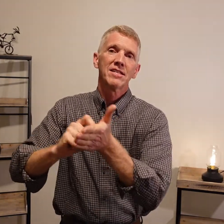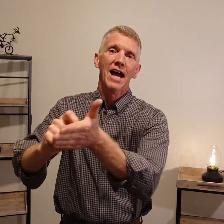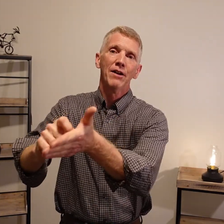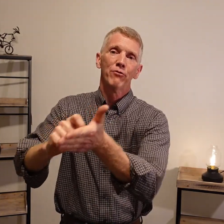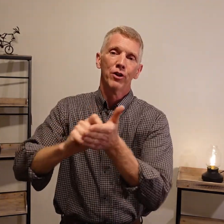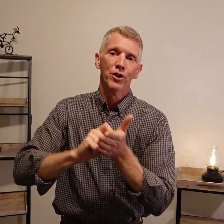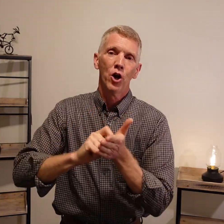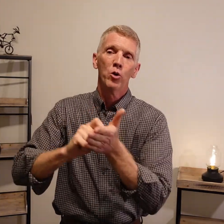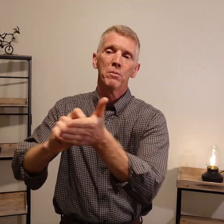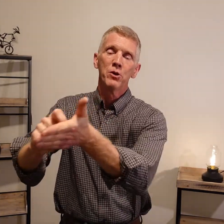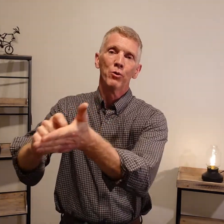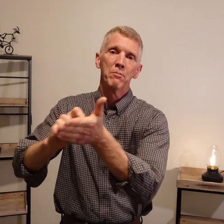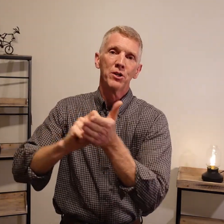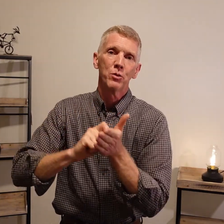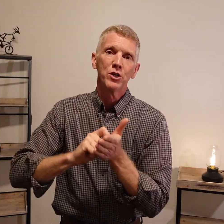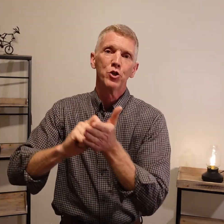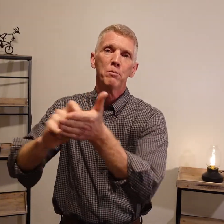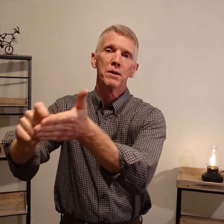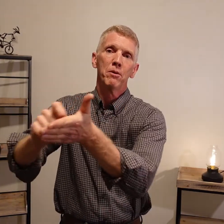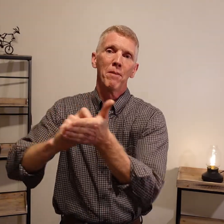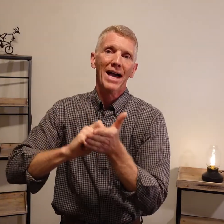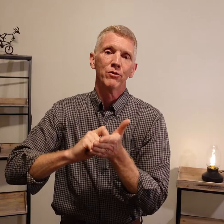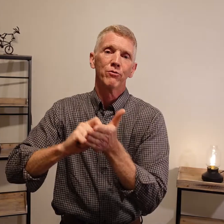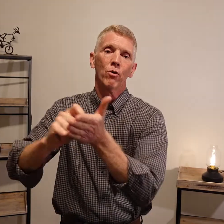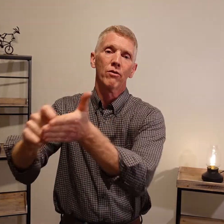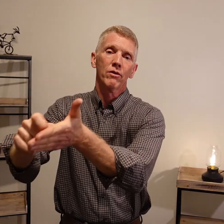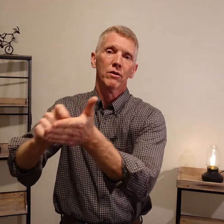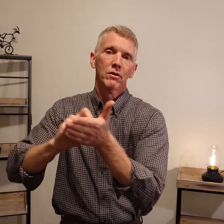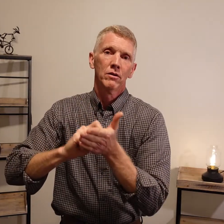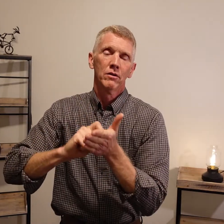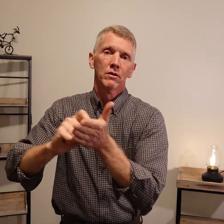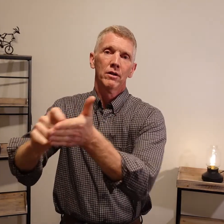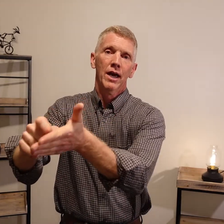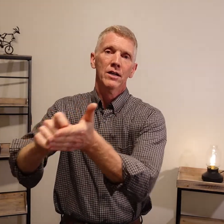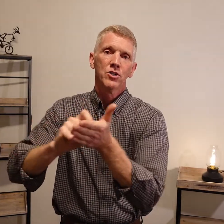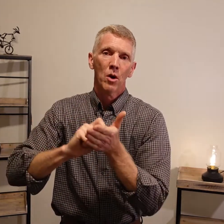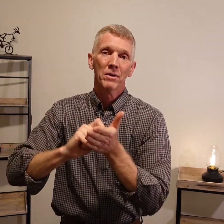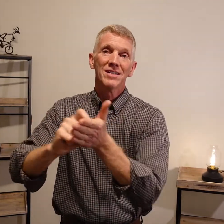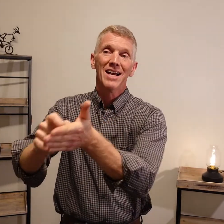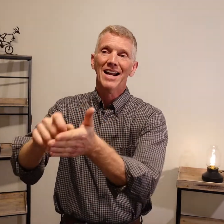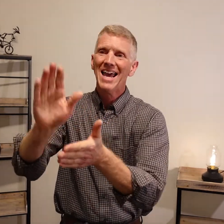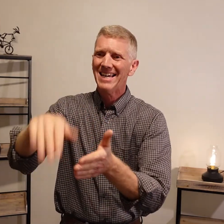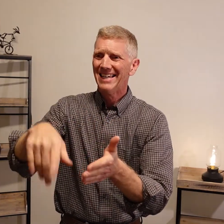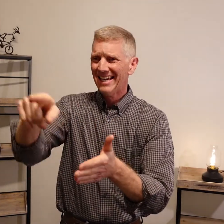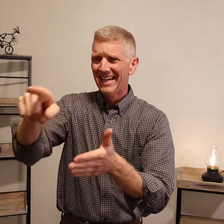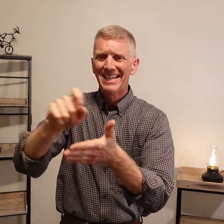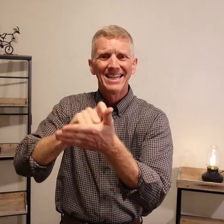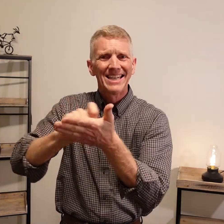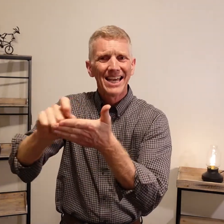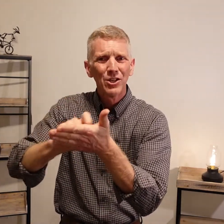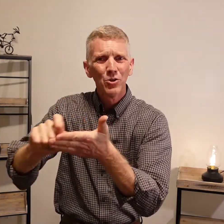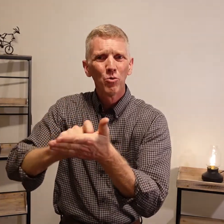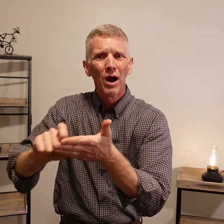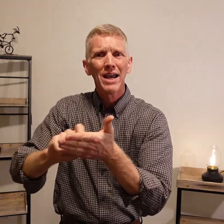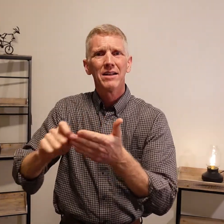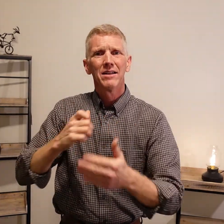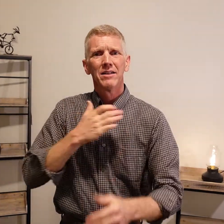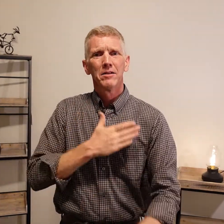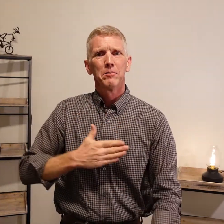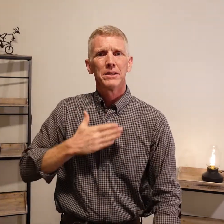sign for a note being written between two people back and forth. Okay? So I'm going to sign, hey, can you write,